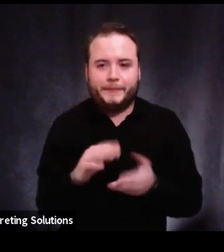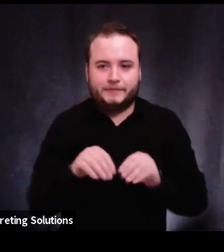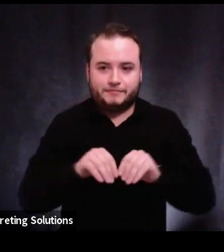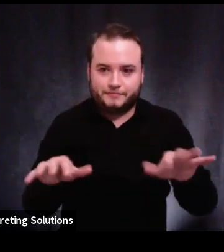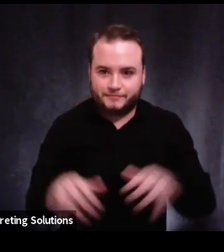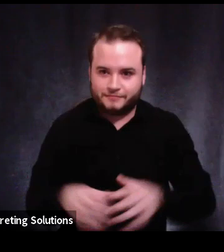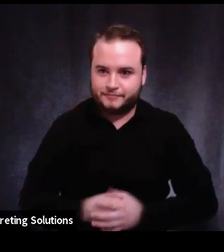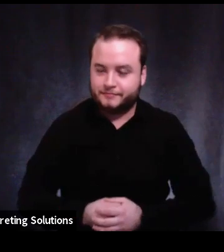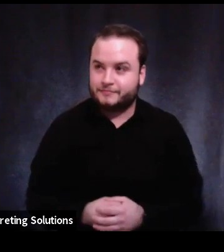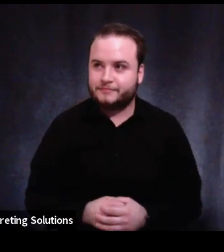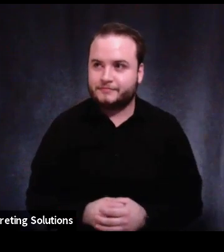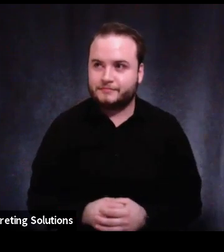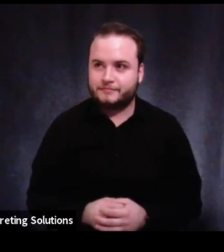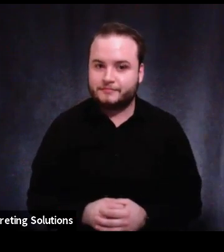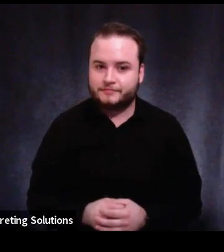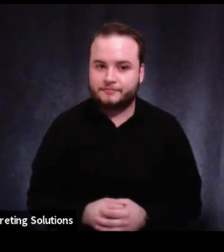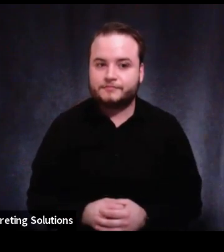clarification.